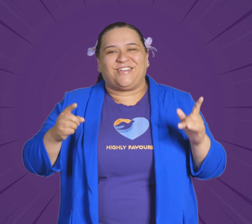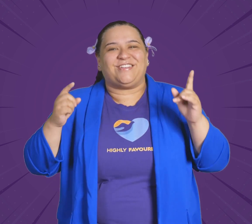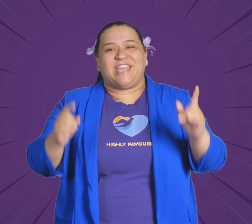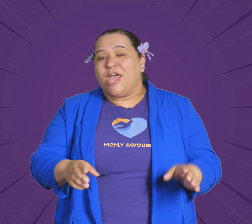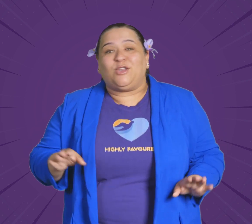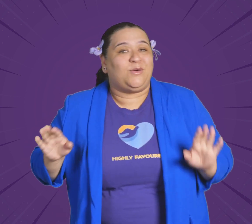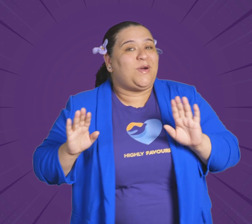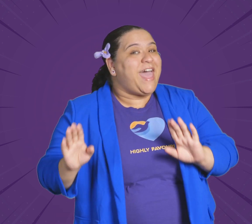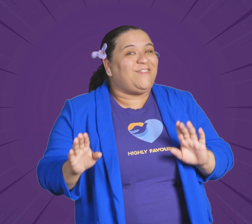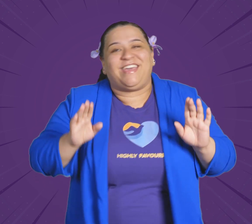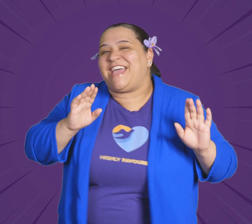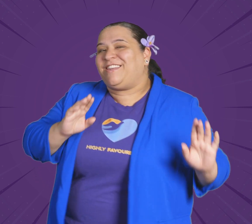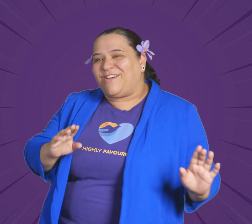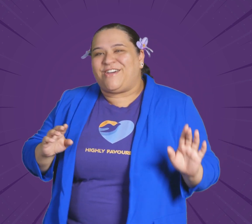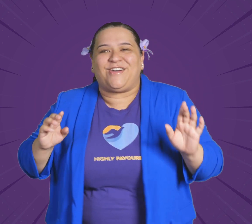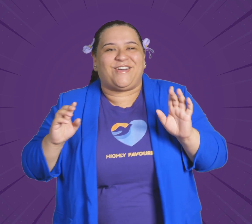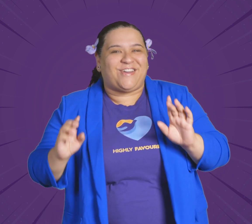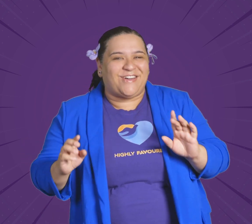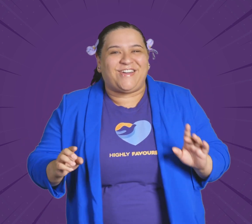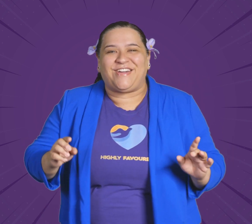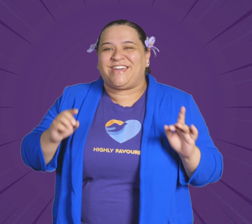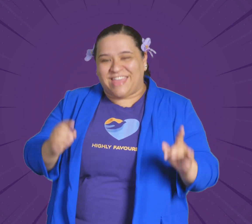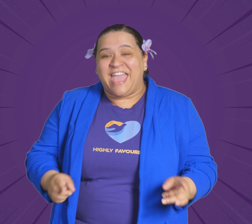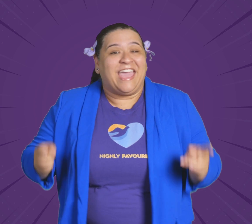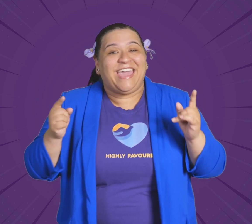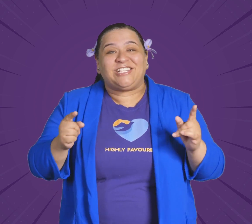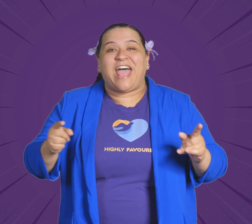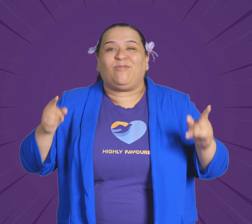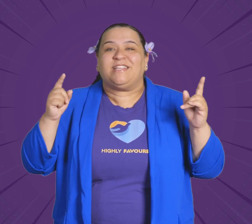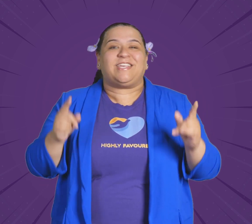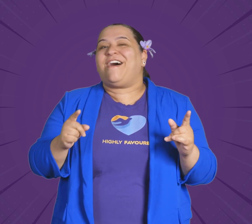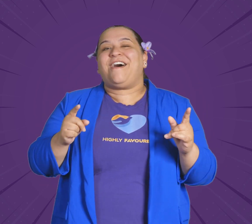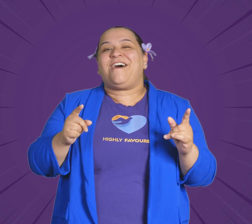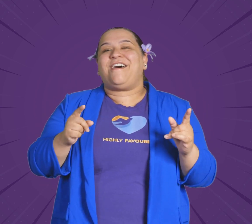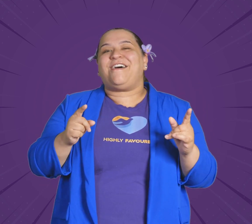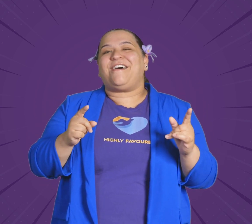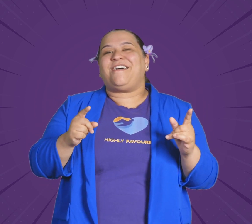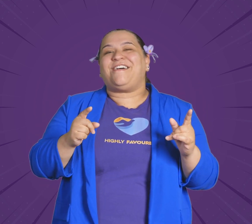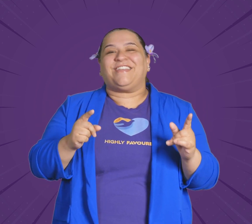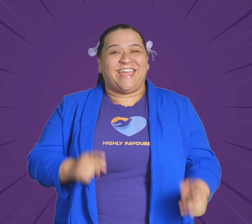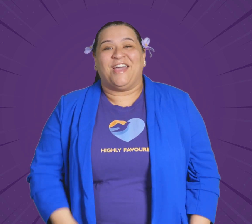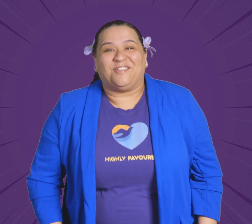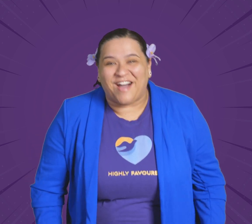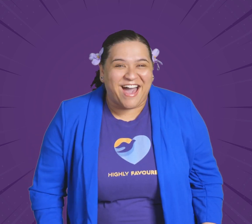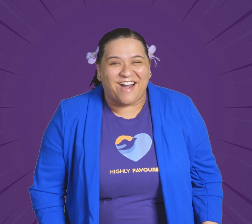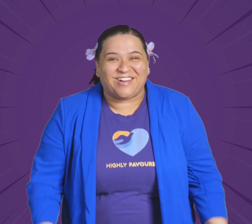returns. New heaven and earth, he shall return. Wow, come